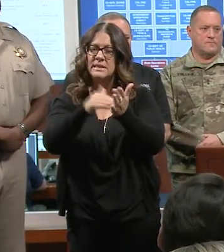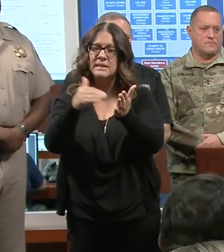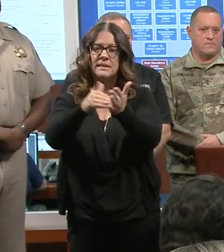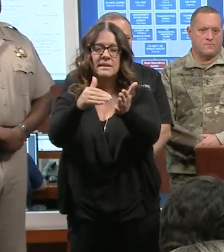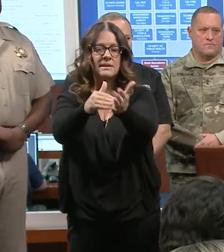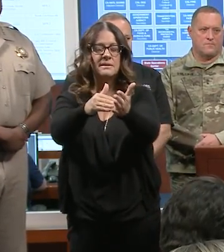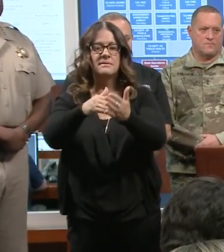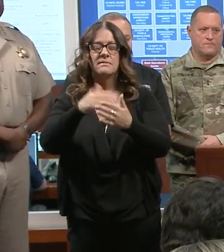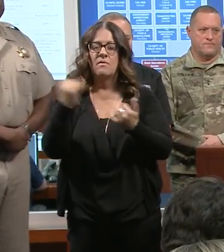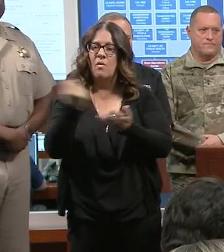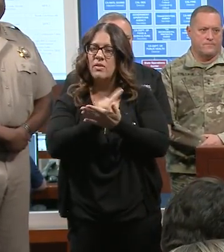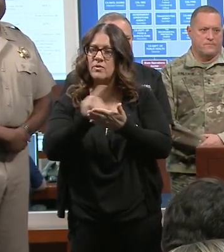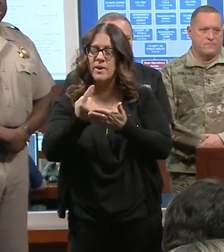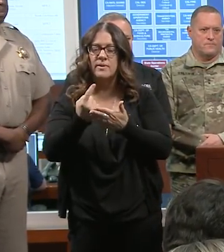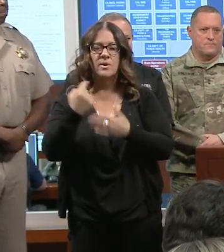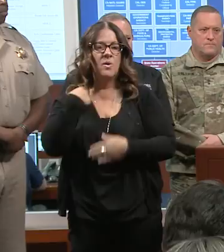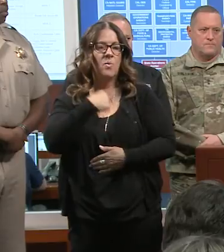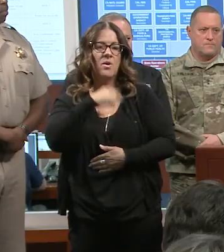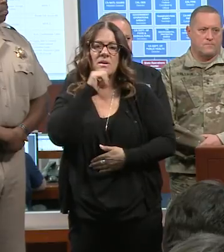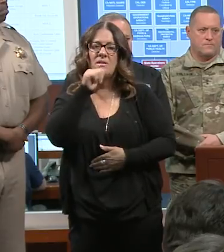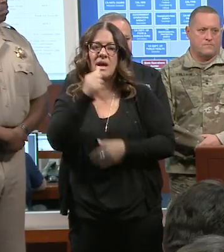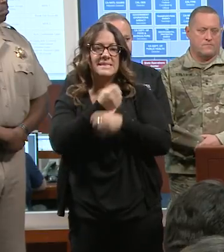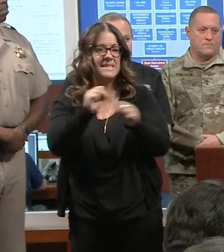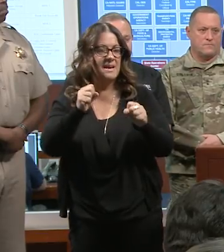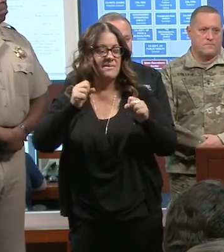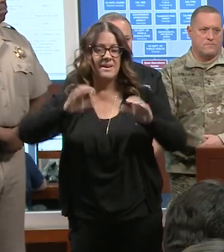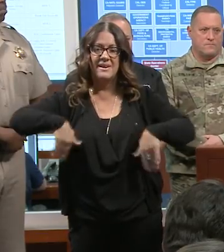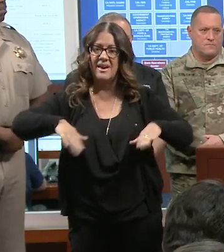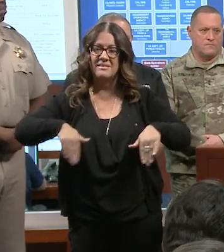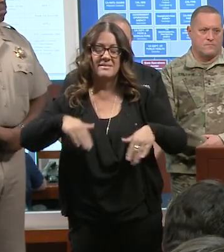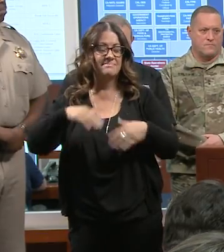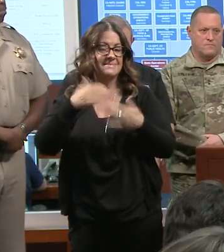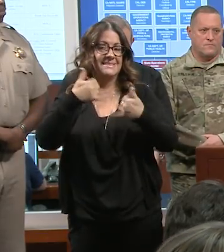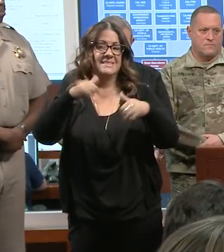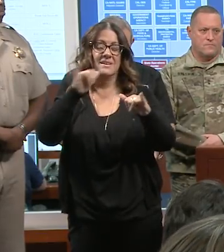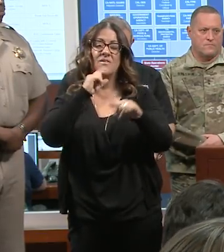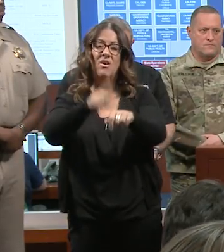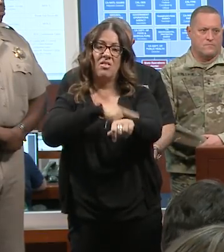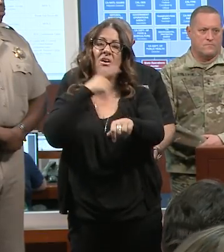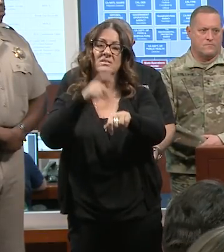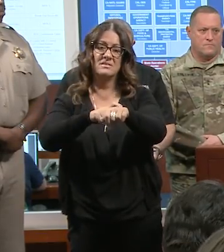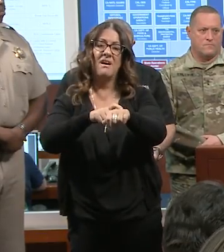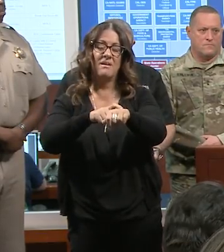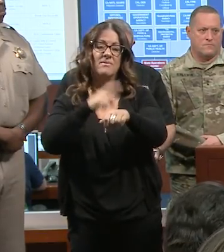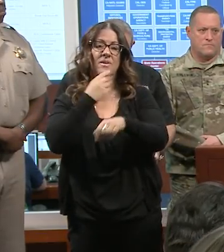began. We're not out of the woods, and we're not going to be out of the woods